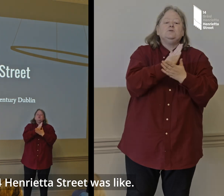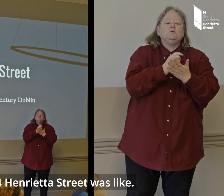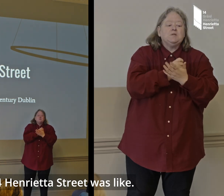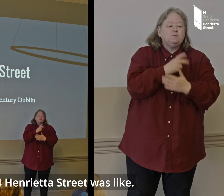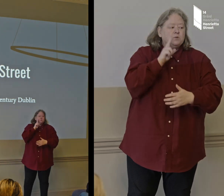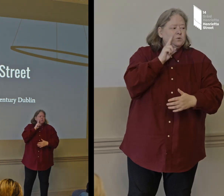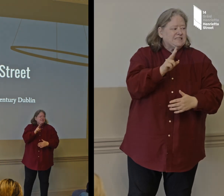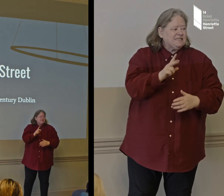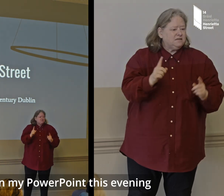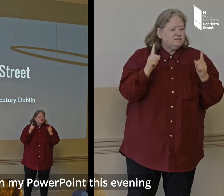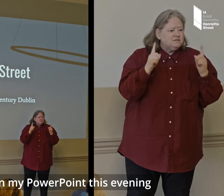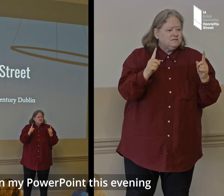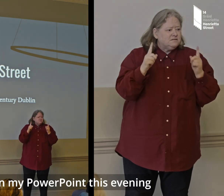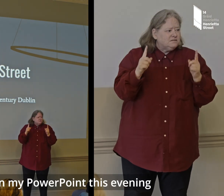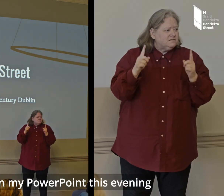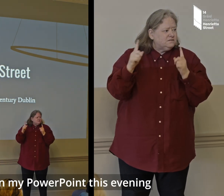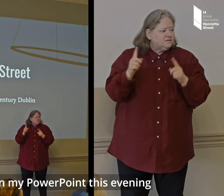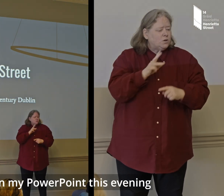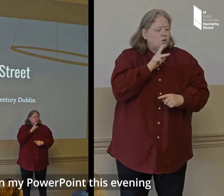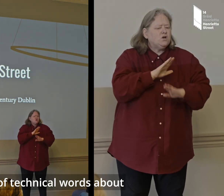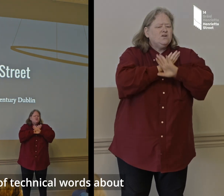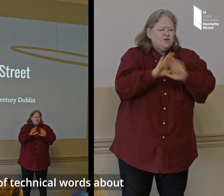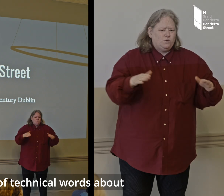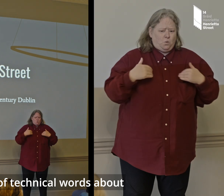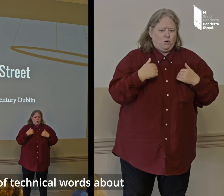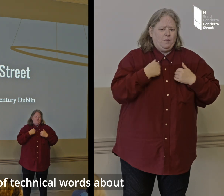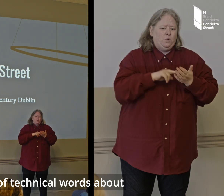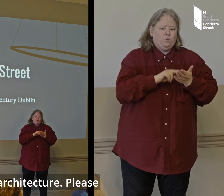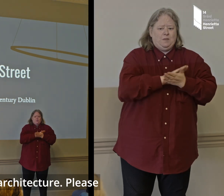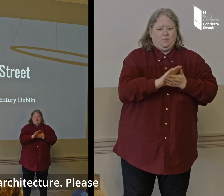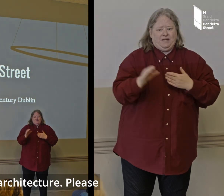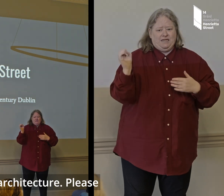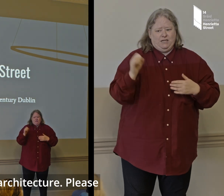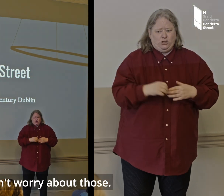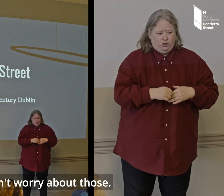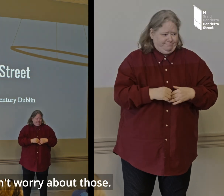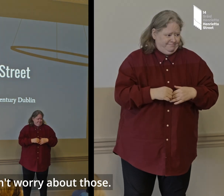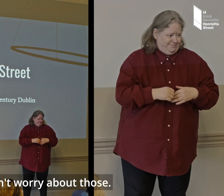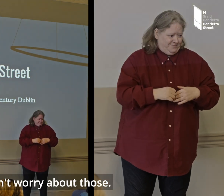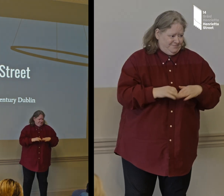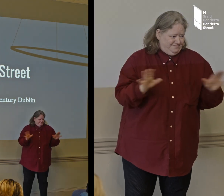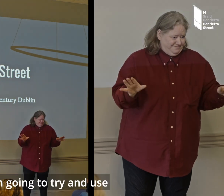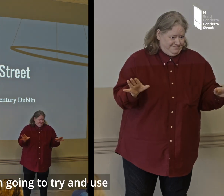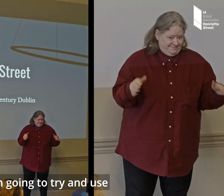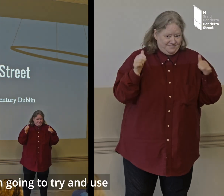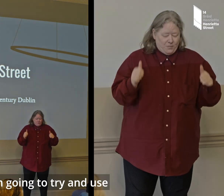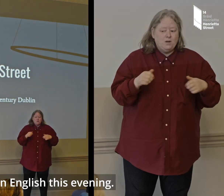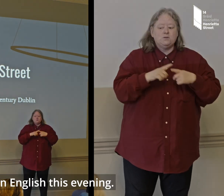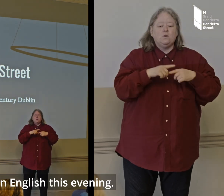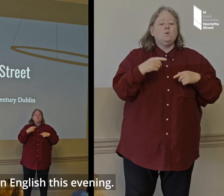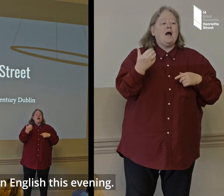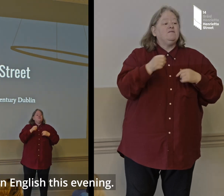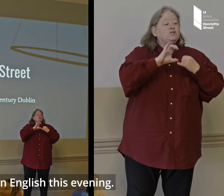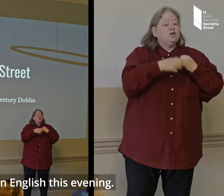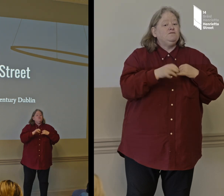Henrietta Street was like. You'll see in my PowerPoint this evening a lot of technical words about architecture. Please don't worry about those. I'm going to try and use